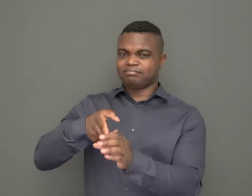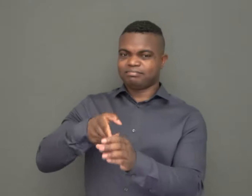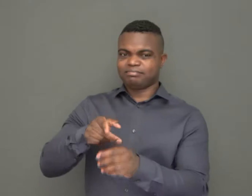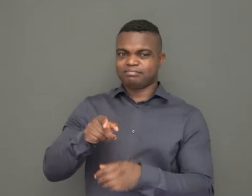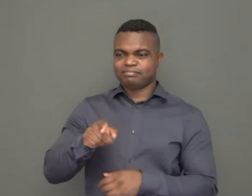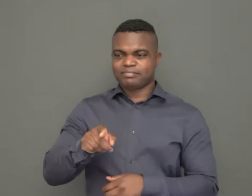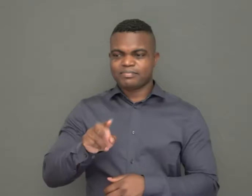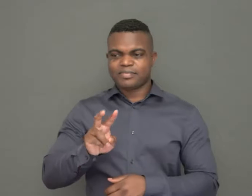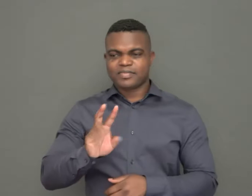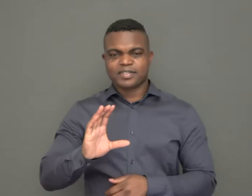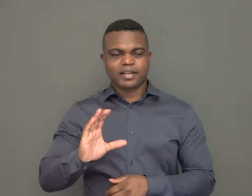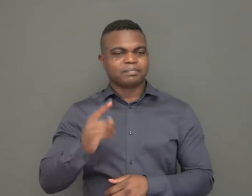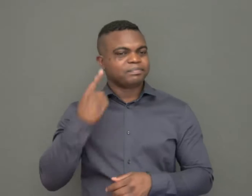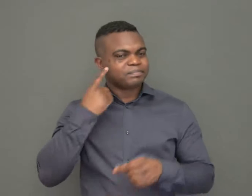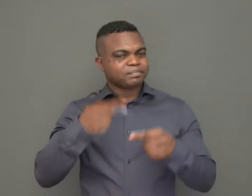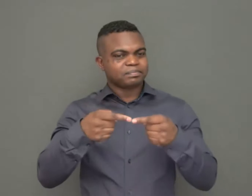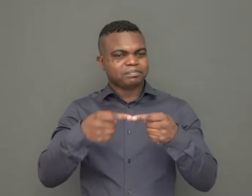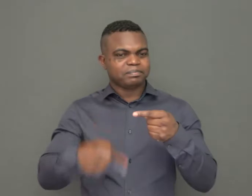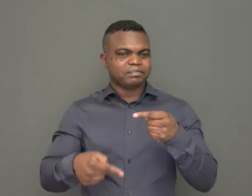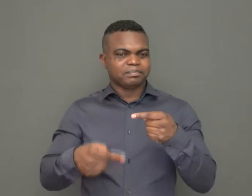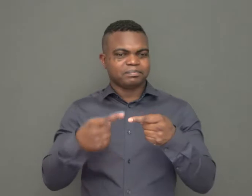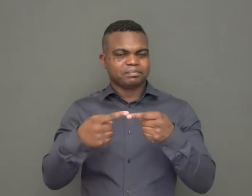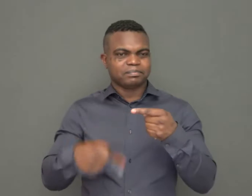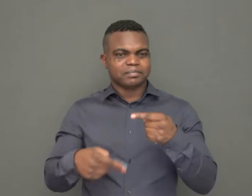Oh, you're on mute there, Brenda.